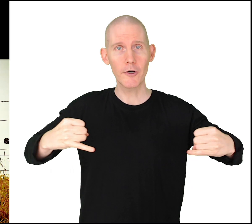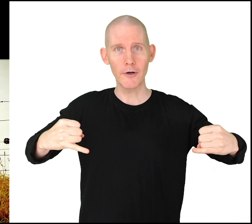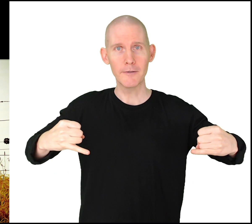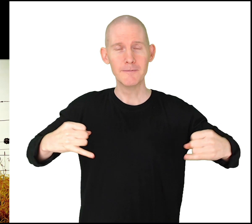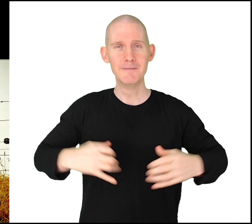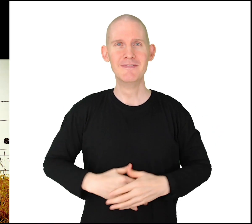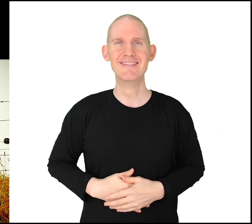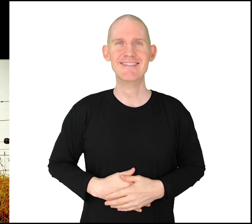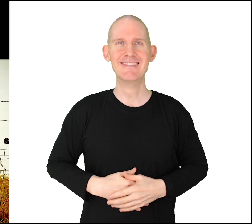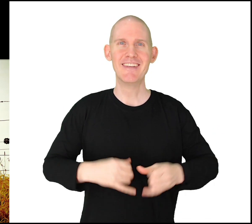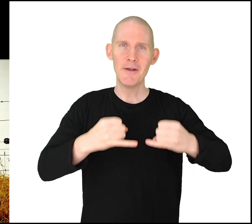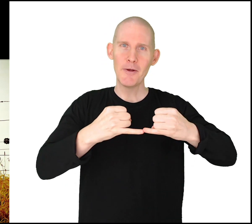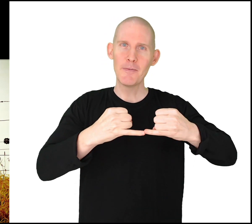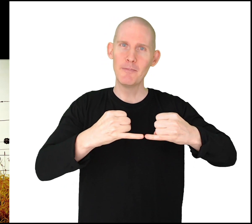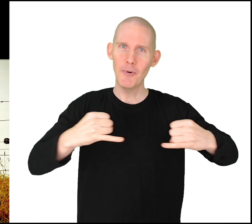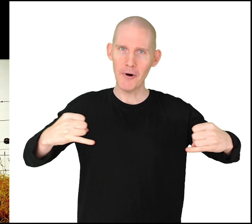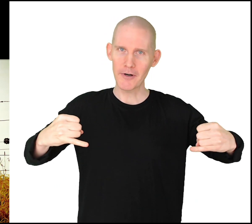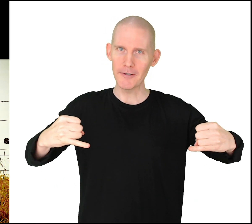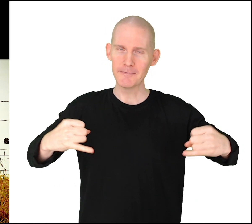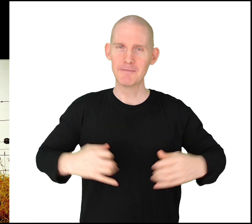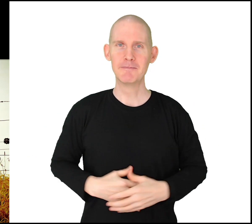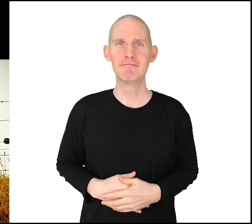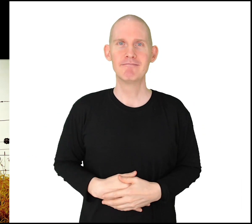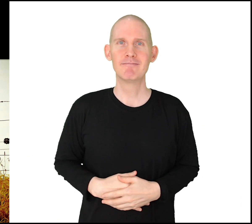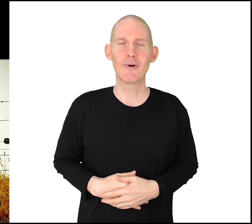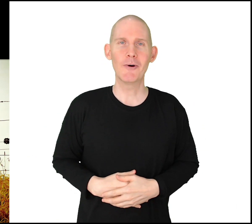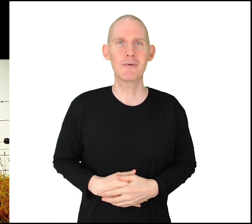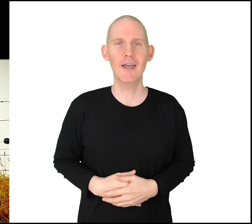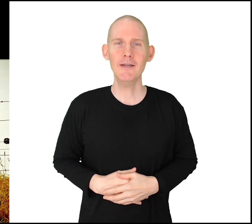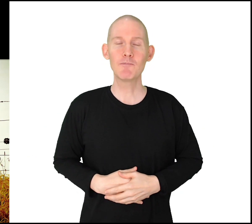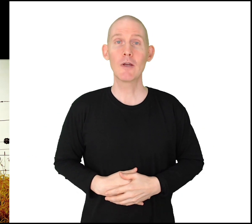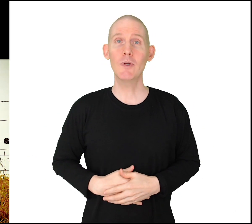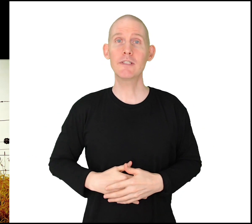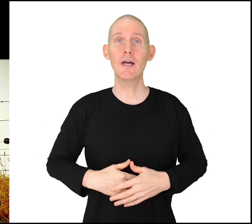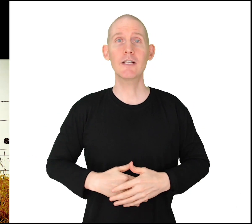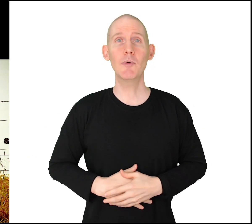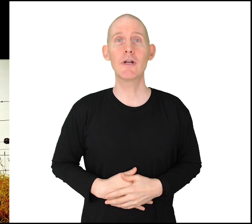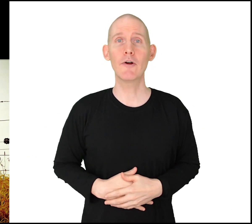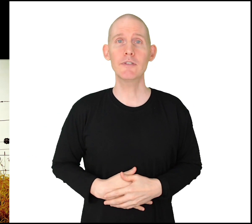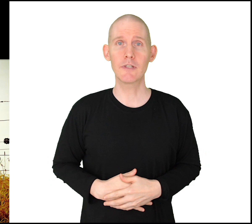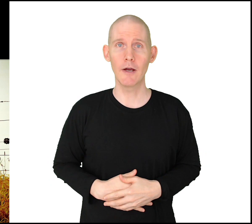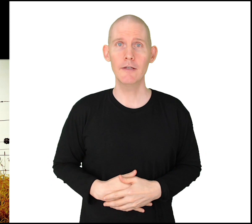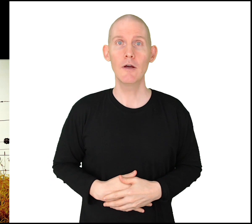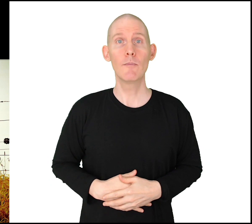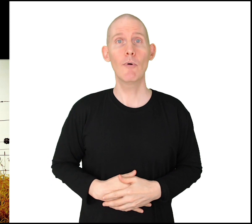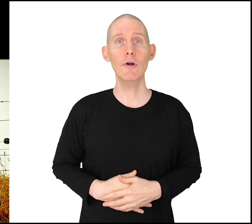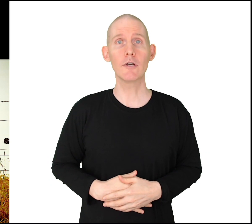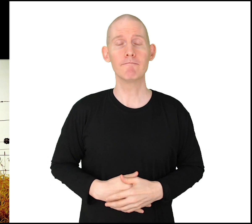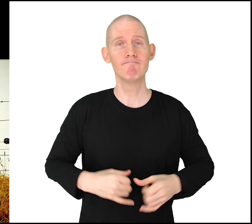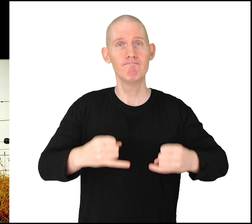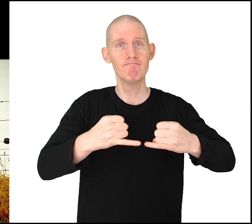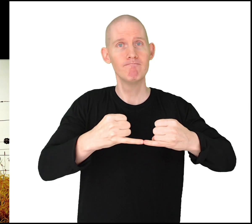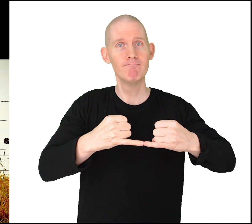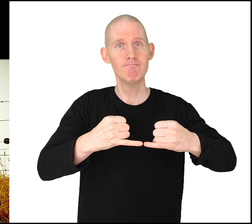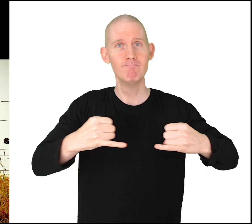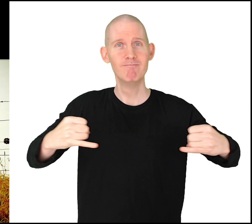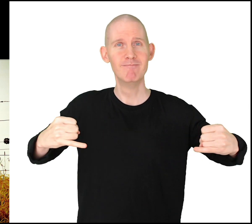Border. Border. Okay, we just talked about how to sign border.